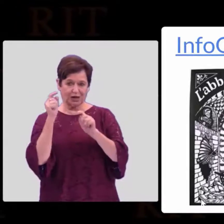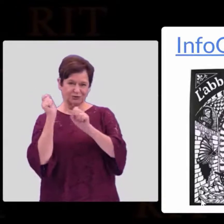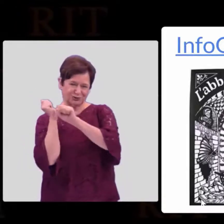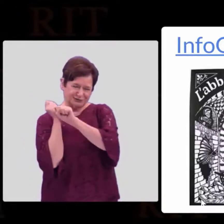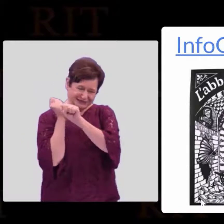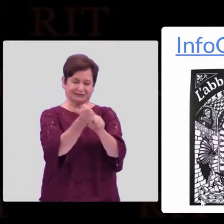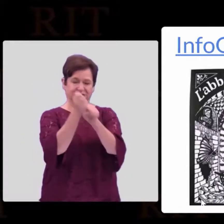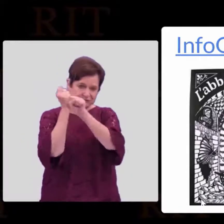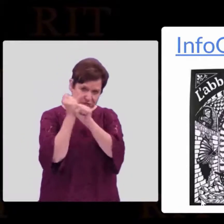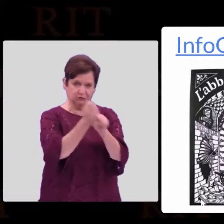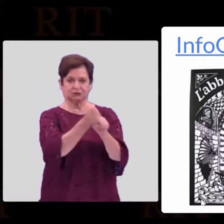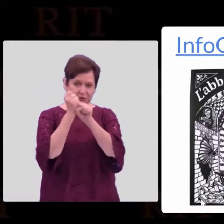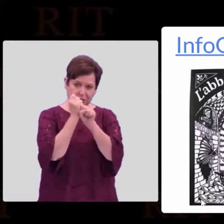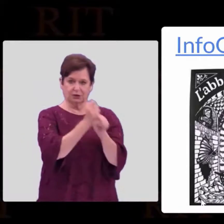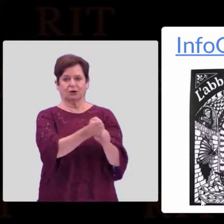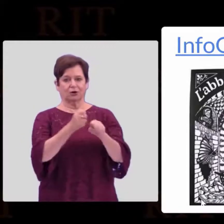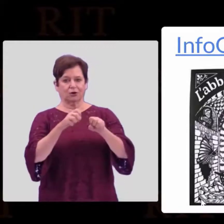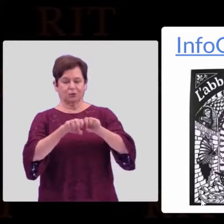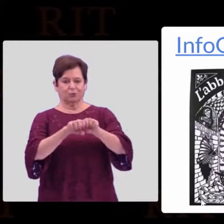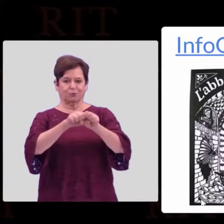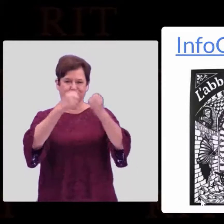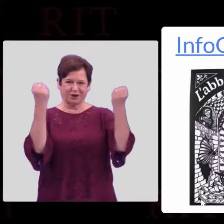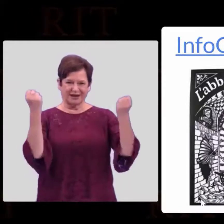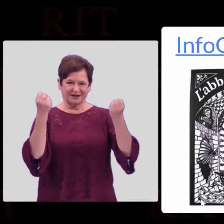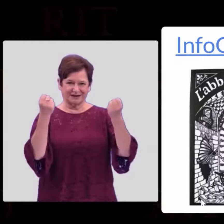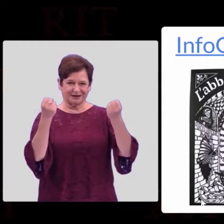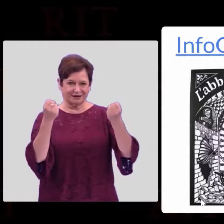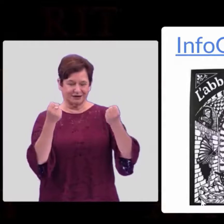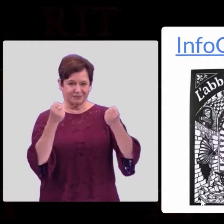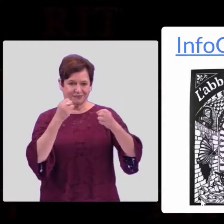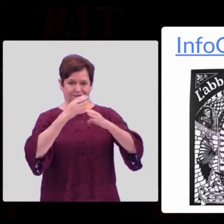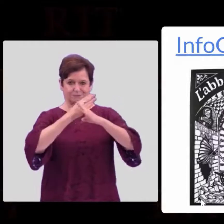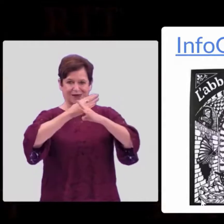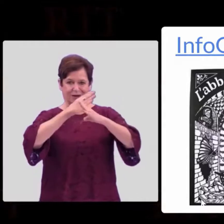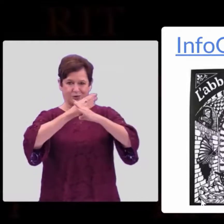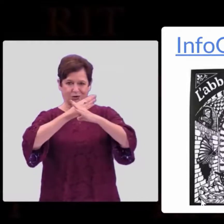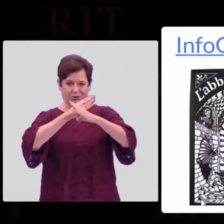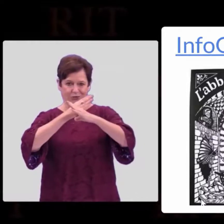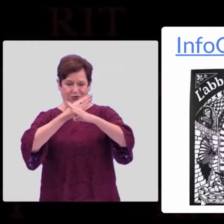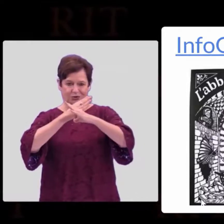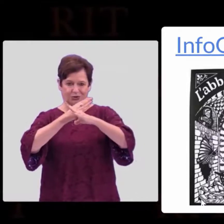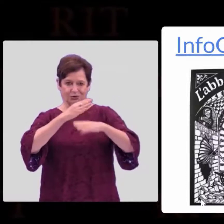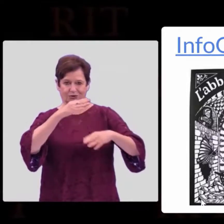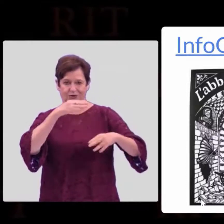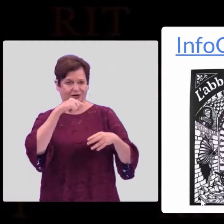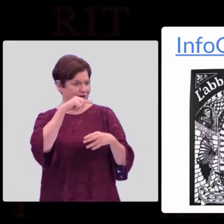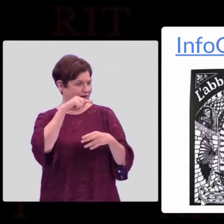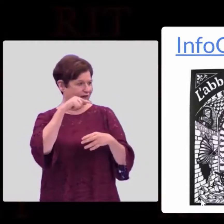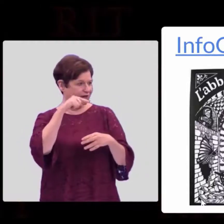You can also see LePay trying to break down the barrier.